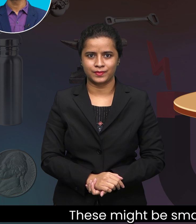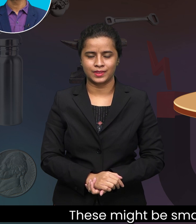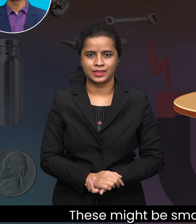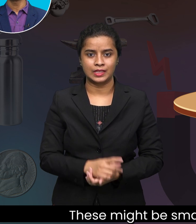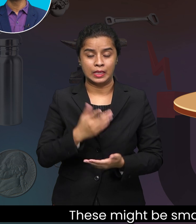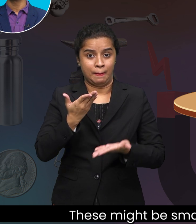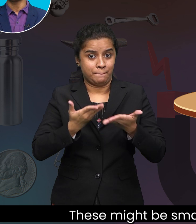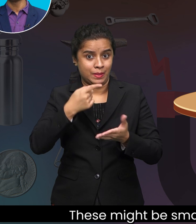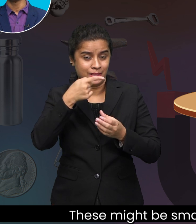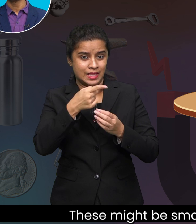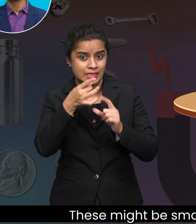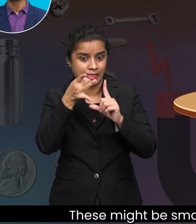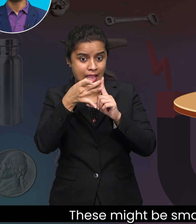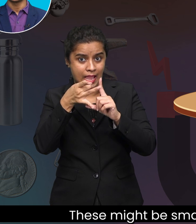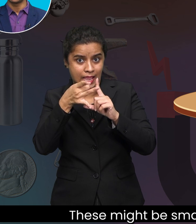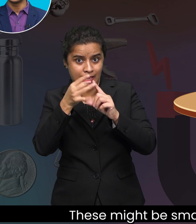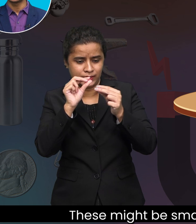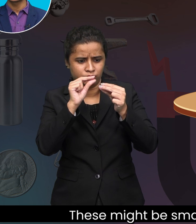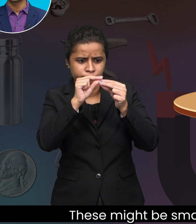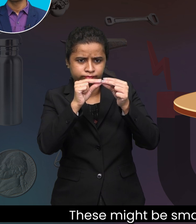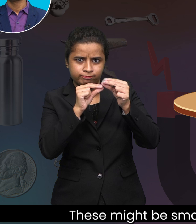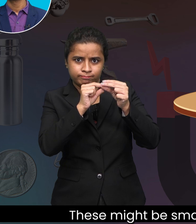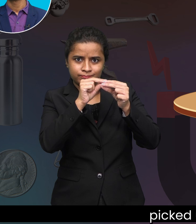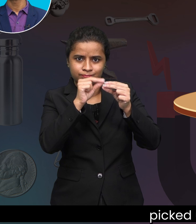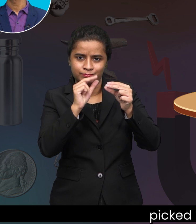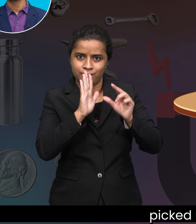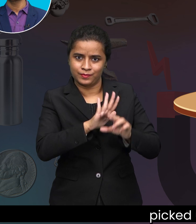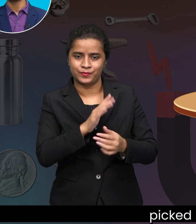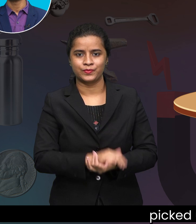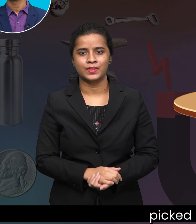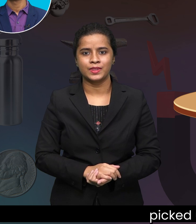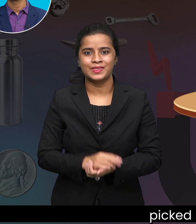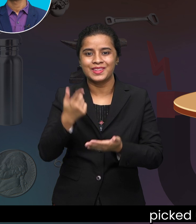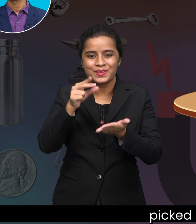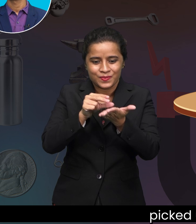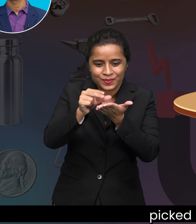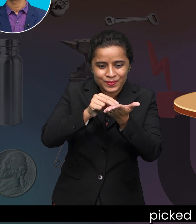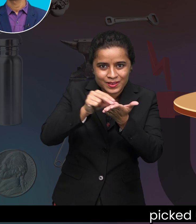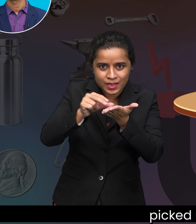These might be small pieces of iron fillings, picked up from the soil.